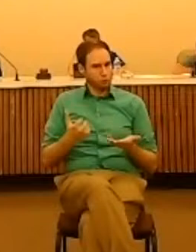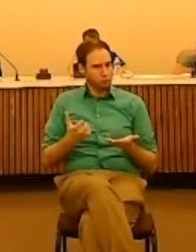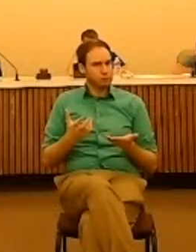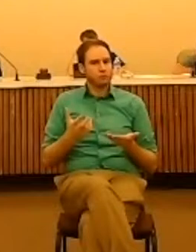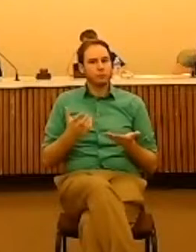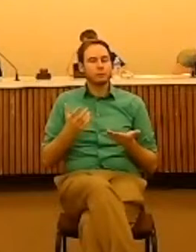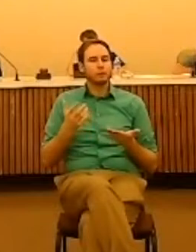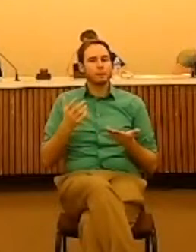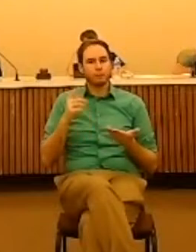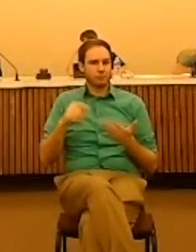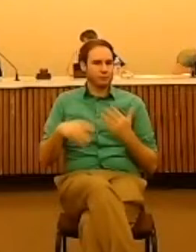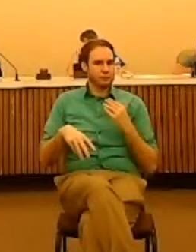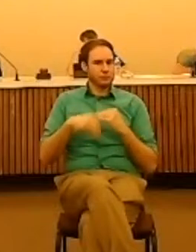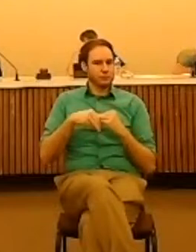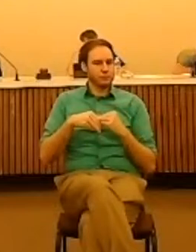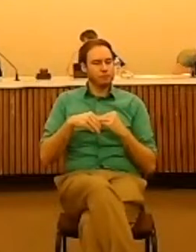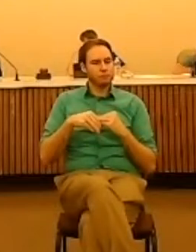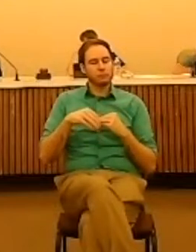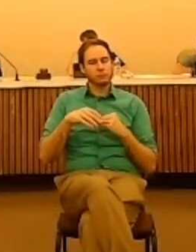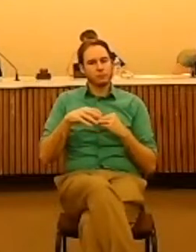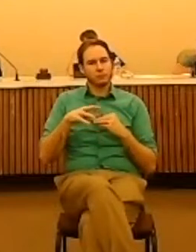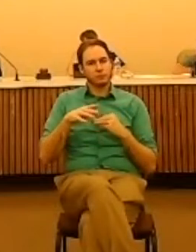the additional